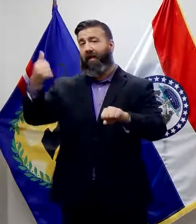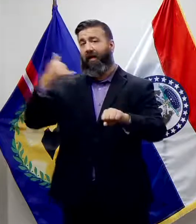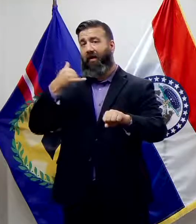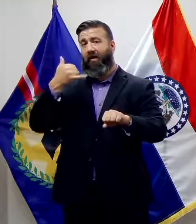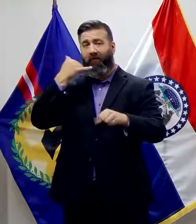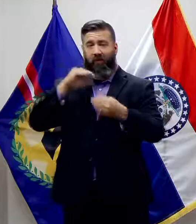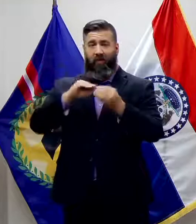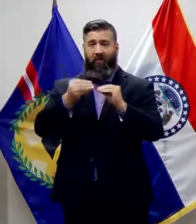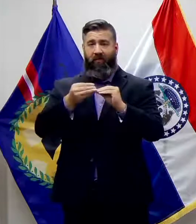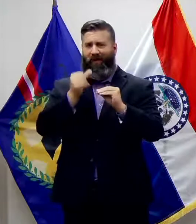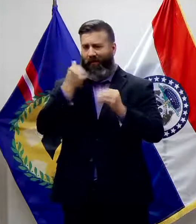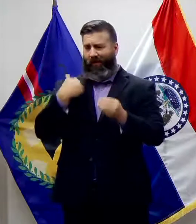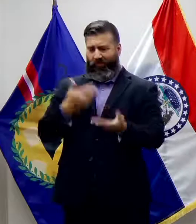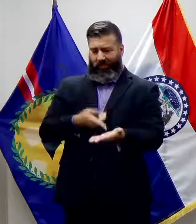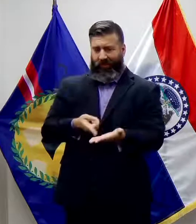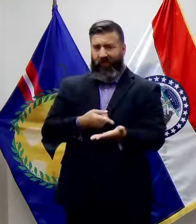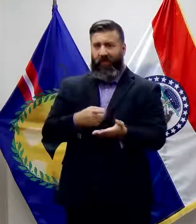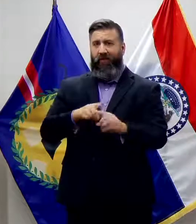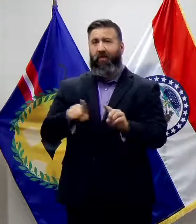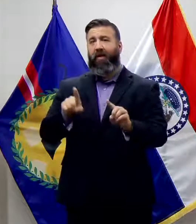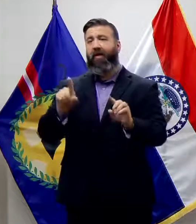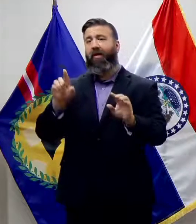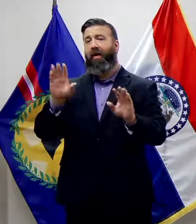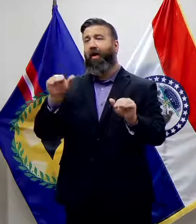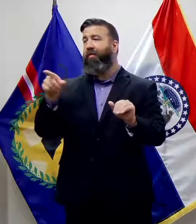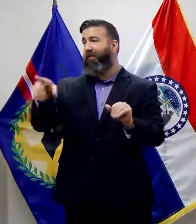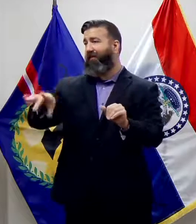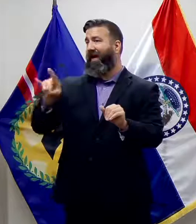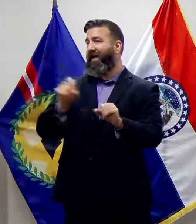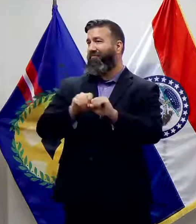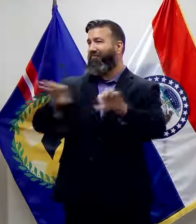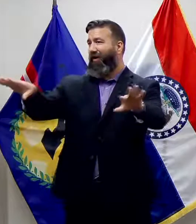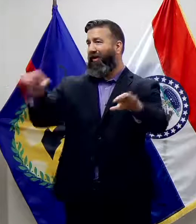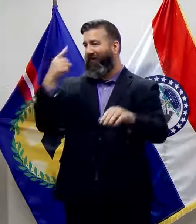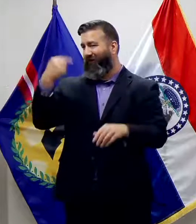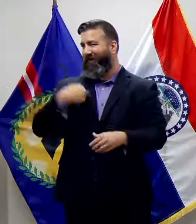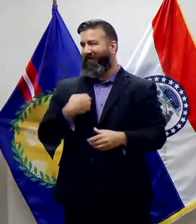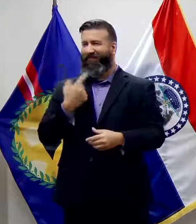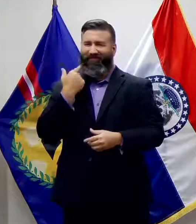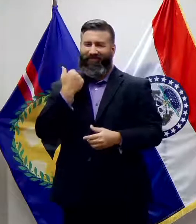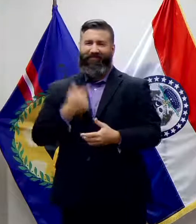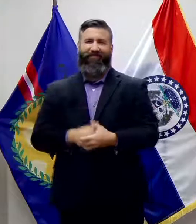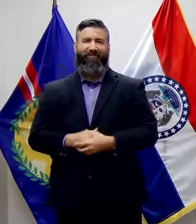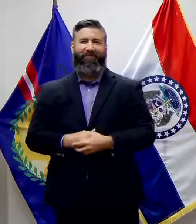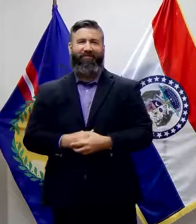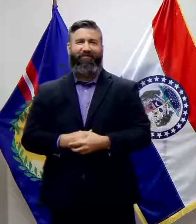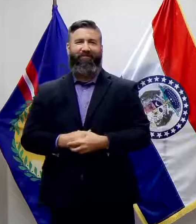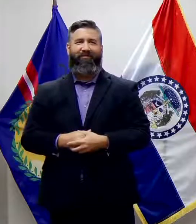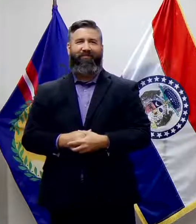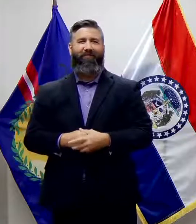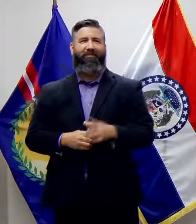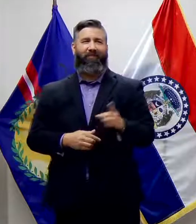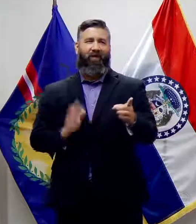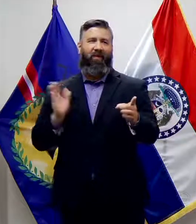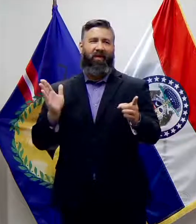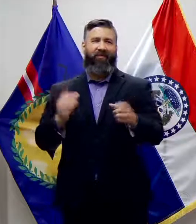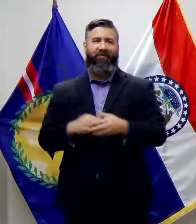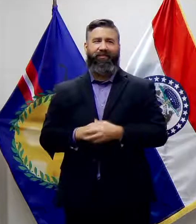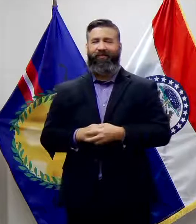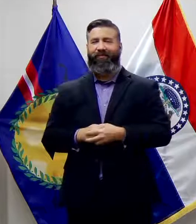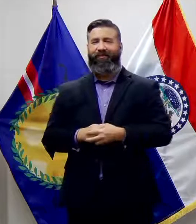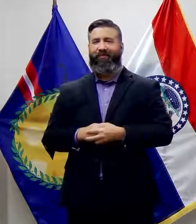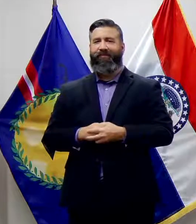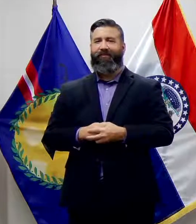have in front of me, but I hope that you will find it and broadcast it for me. I will. We will get that for you. Thank